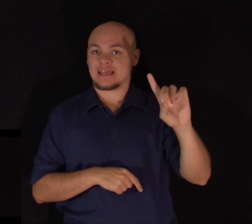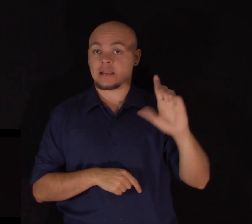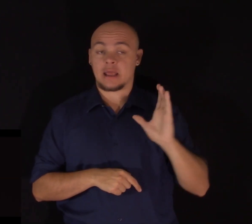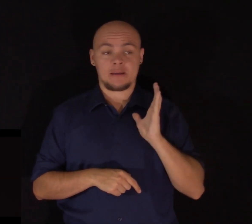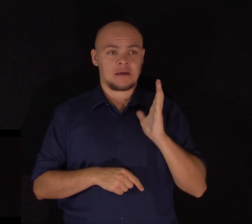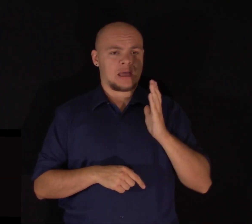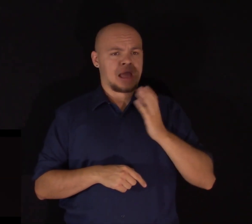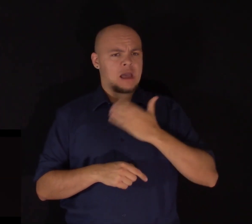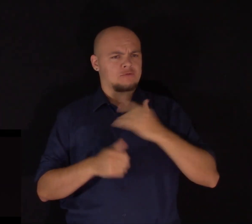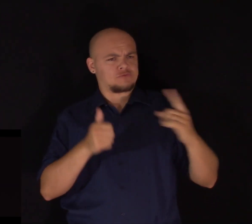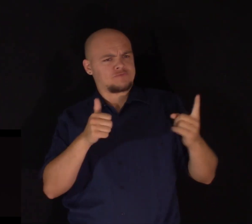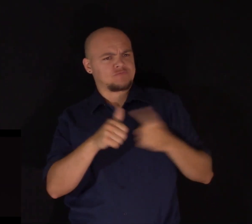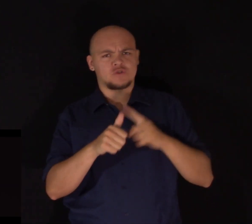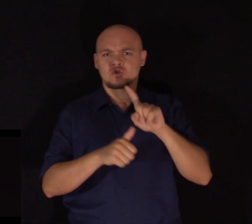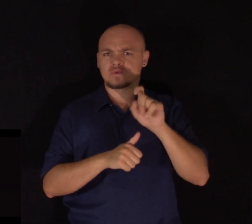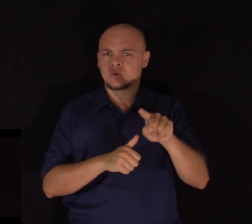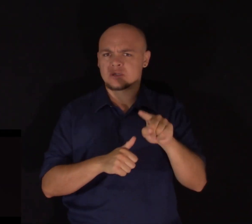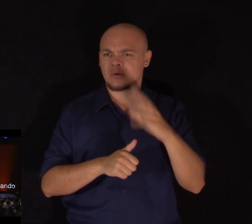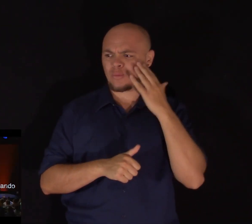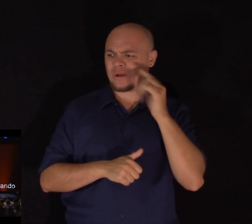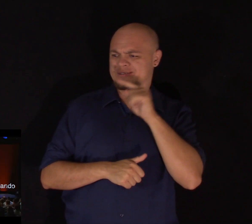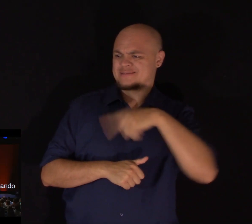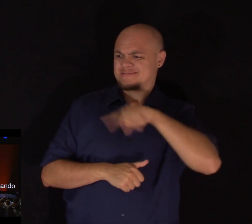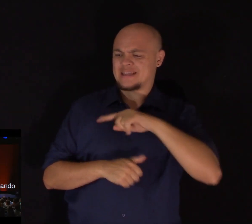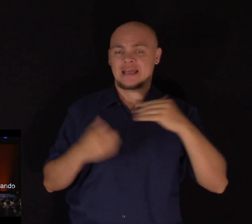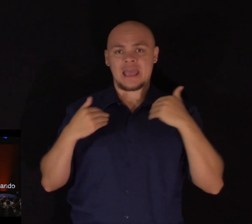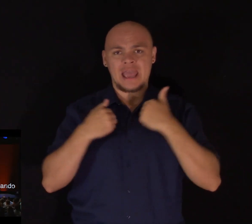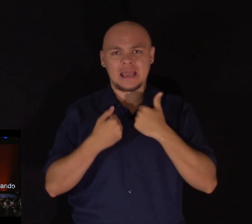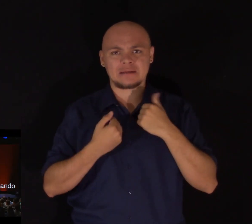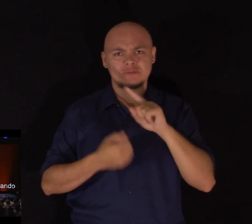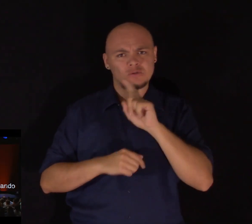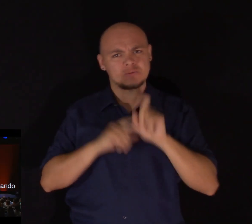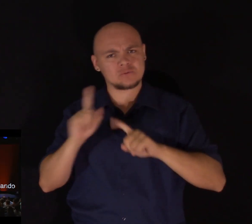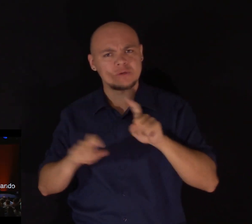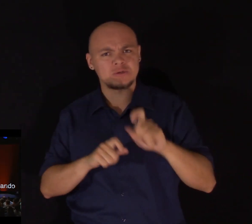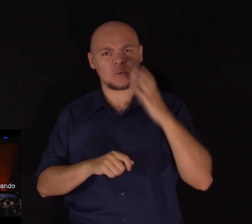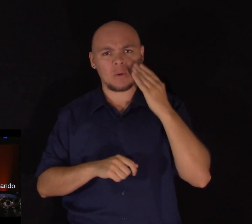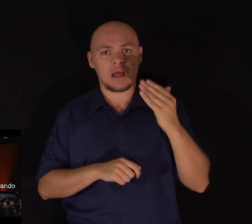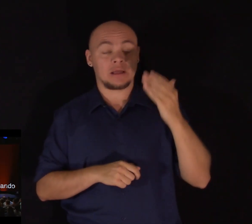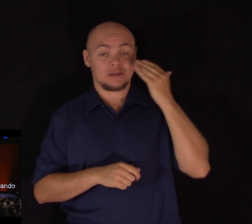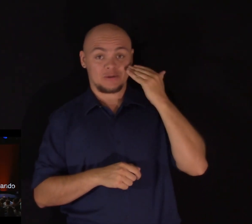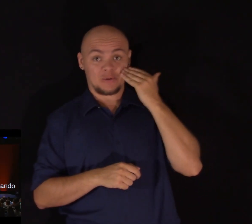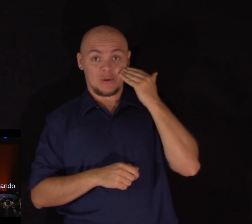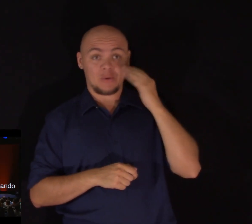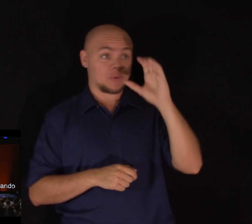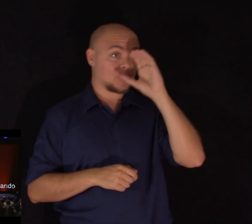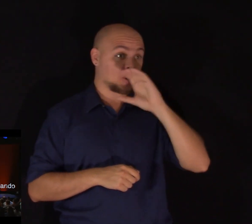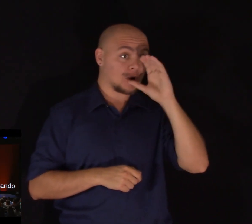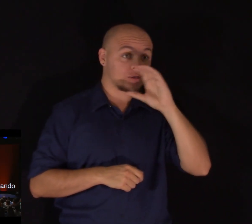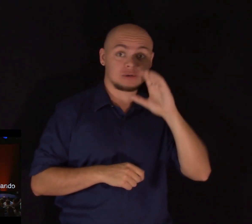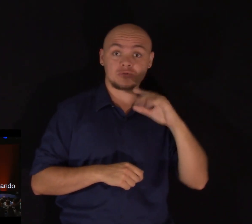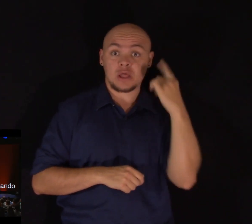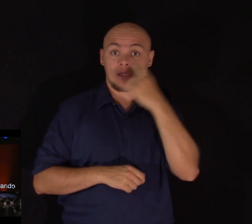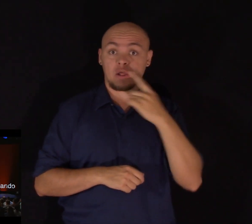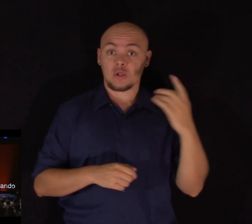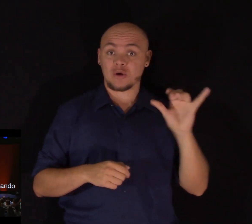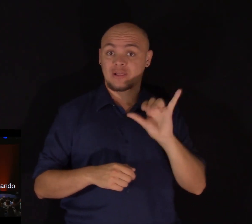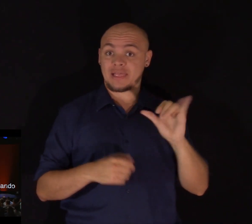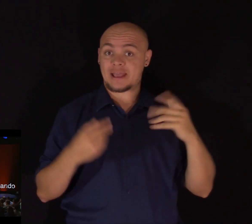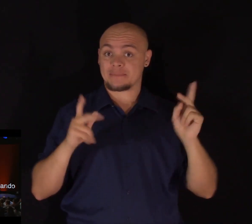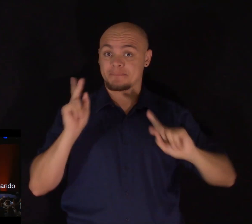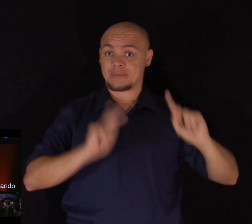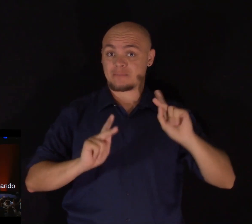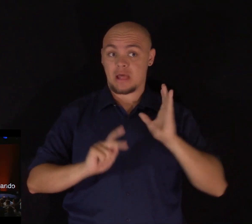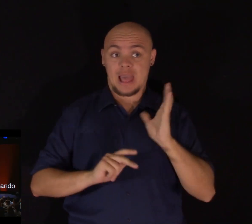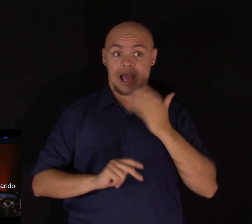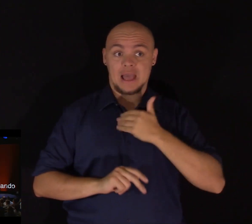Why such different reactions to these animals? Could anthropomorphization from cartoons and movies have shaped our opinions